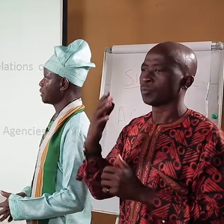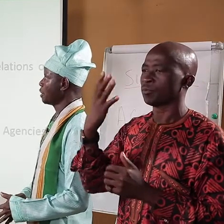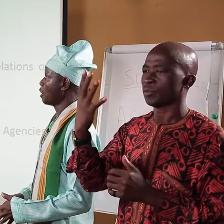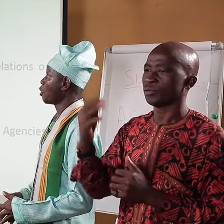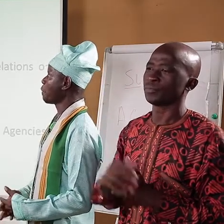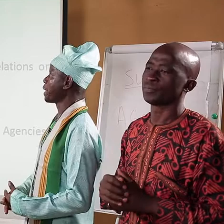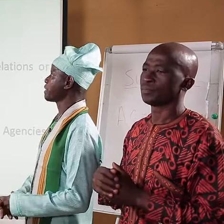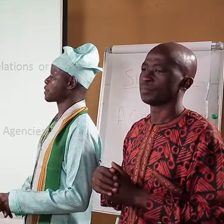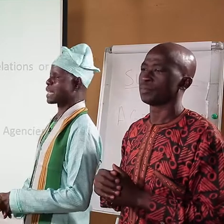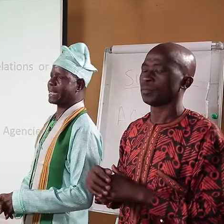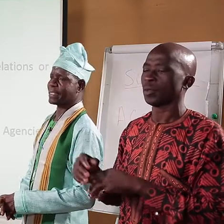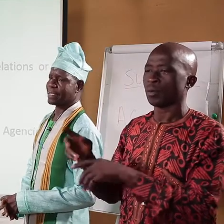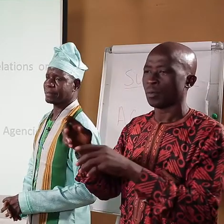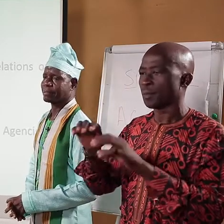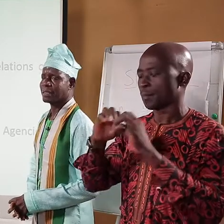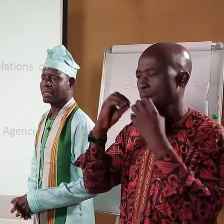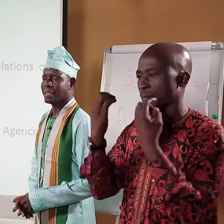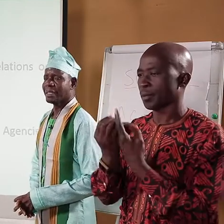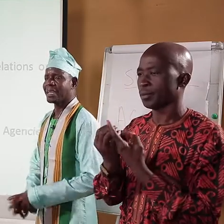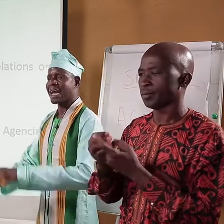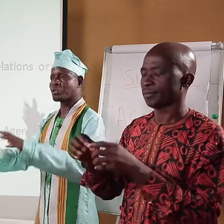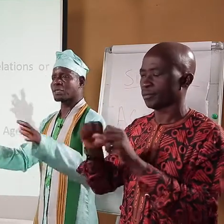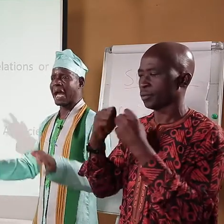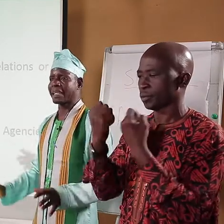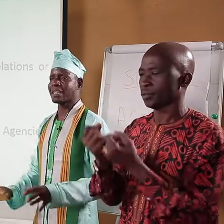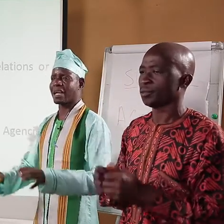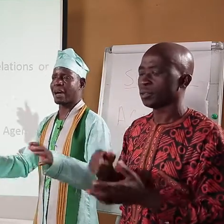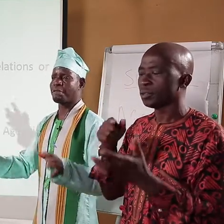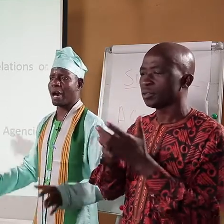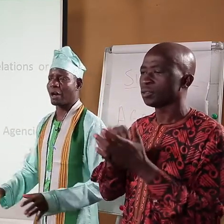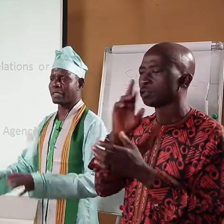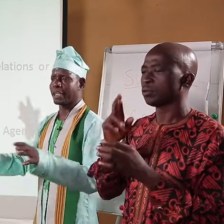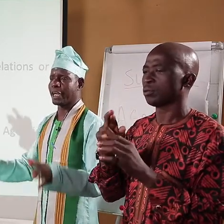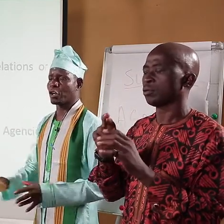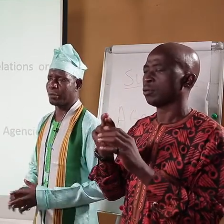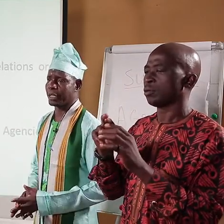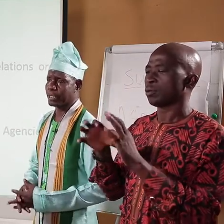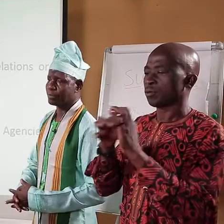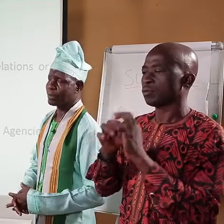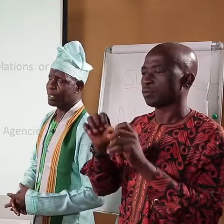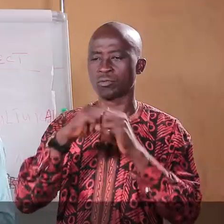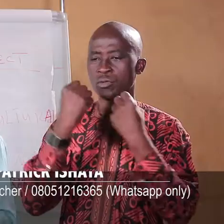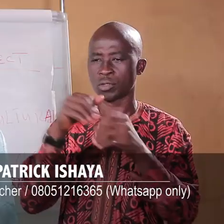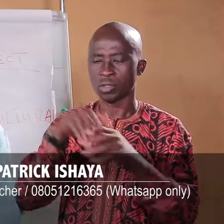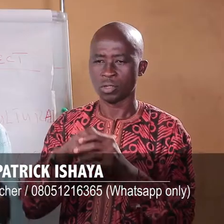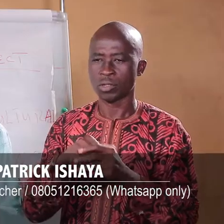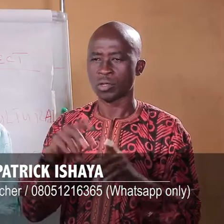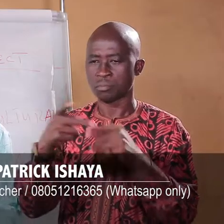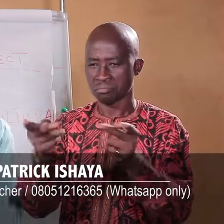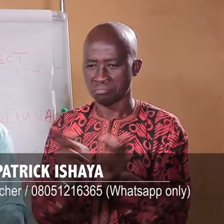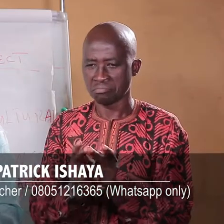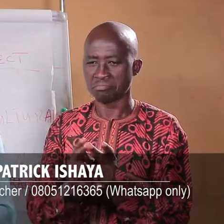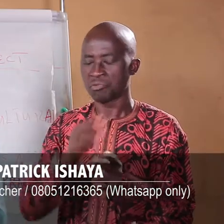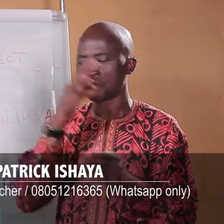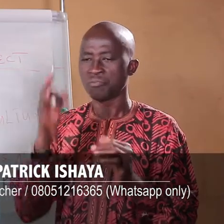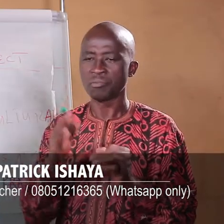5, cooperative societies. These are societies that are found in a community. Farmers